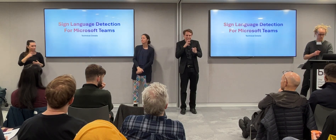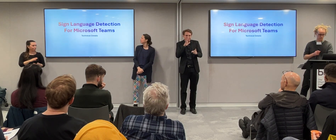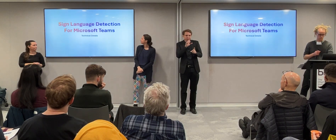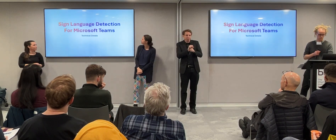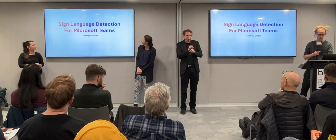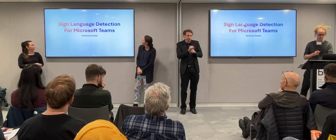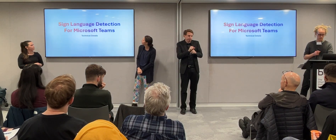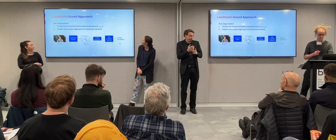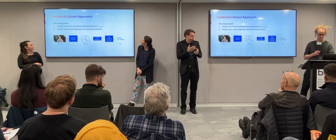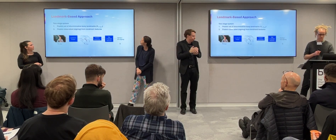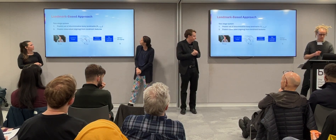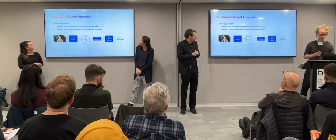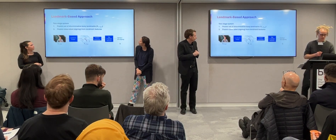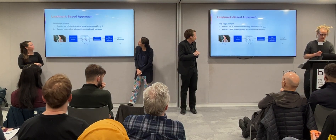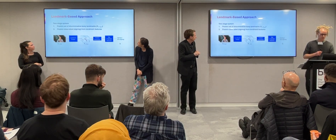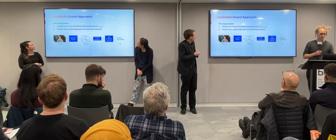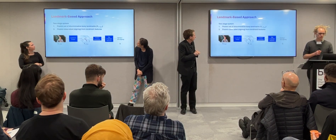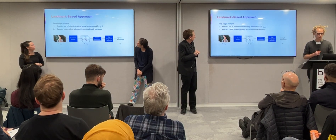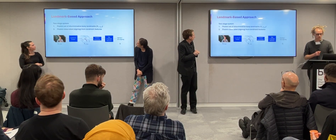approach that we're following.